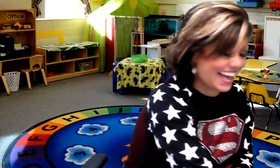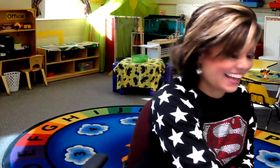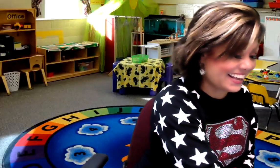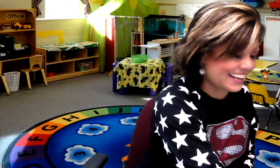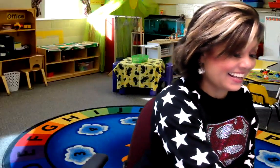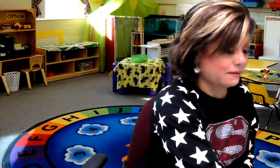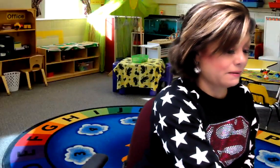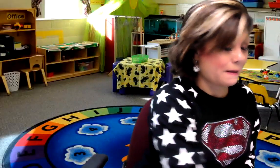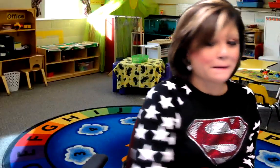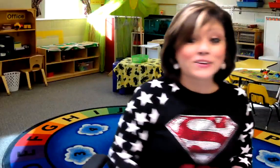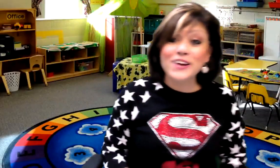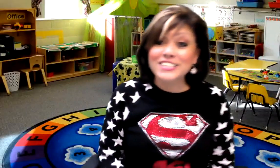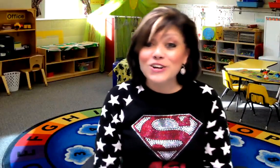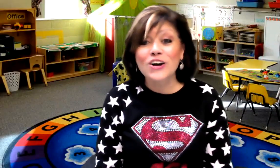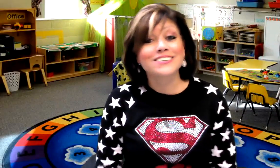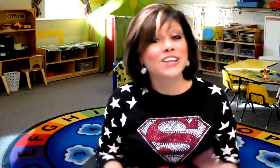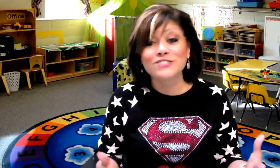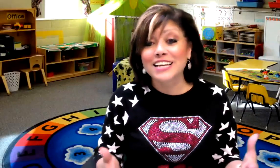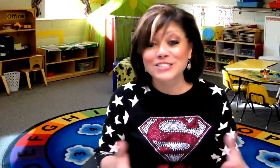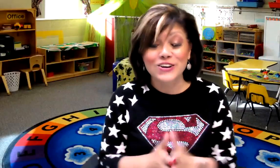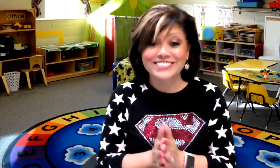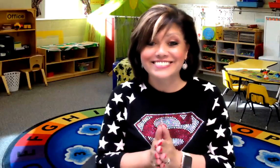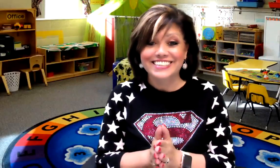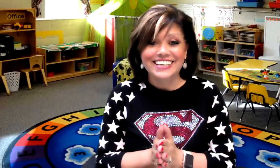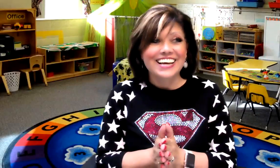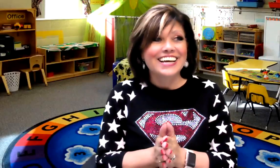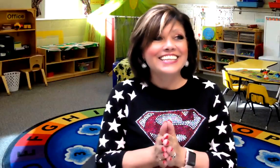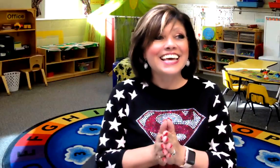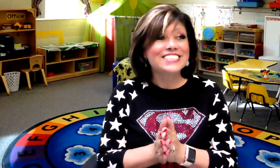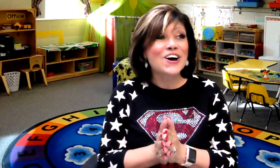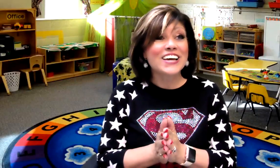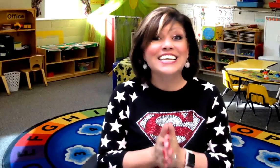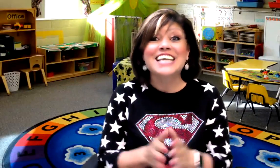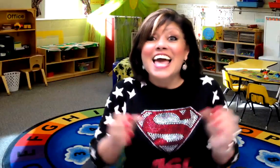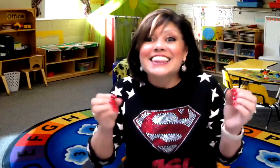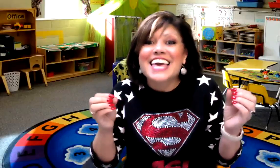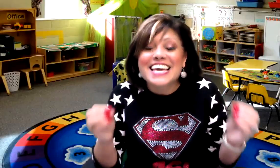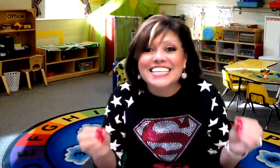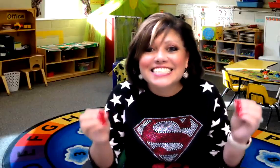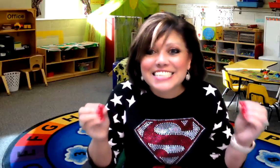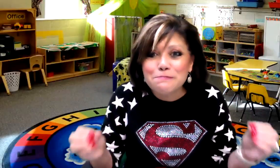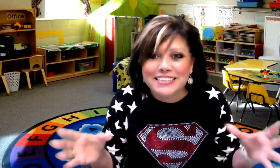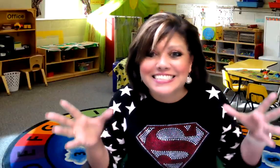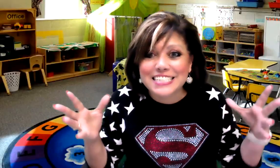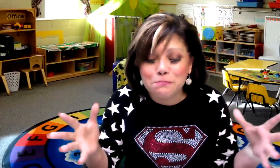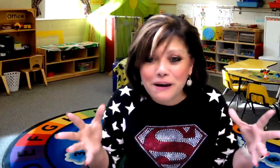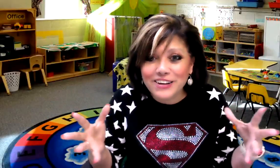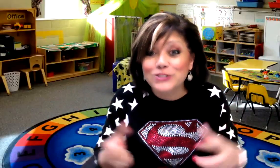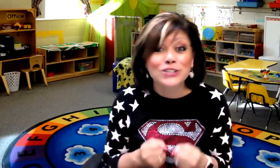Yay! Great song. Love that song. Next song is the Itsy Bitsy Spider. Don't you